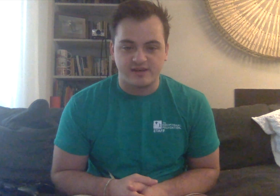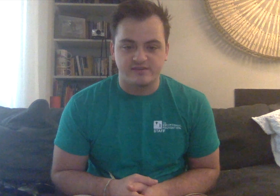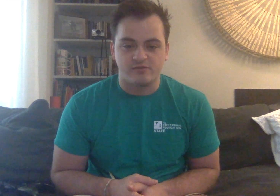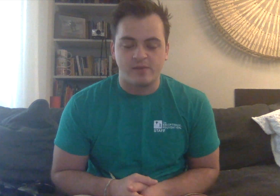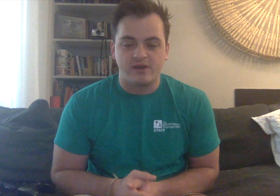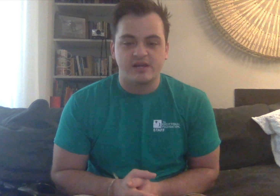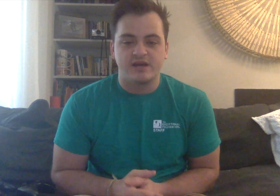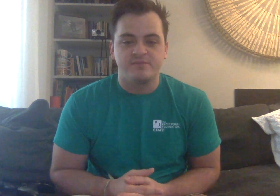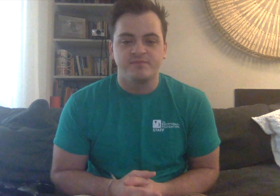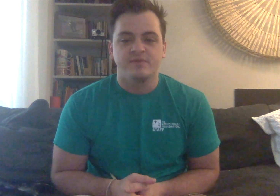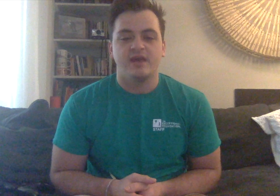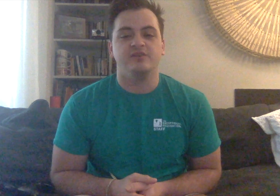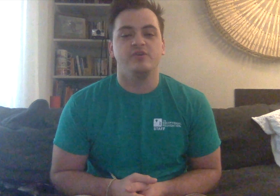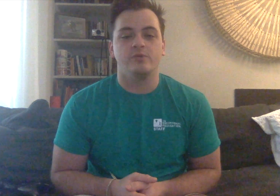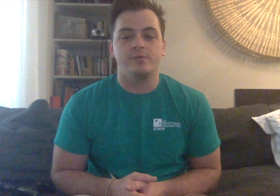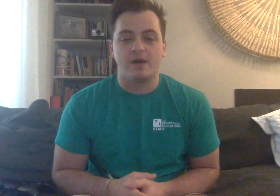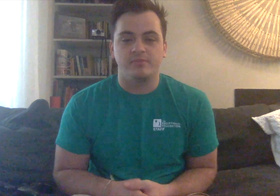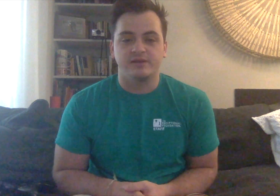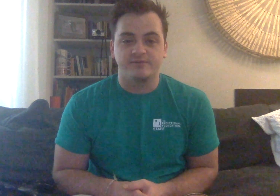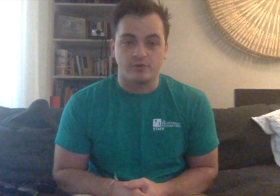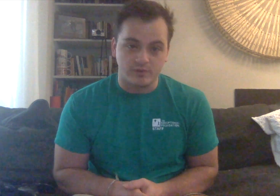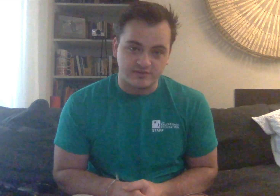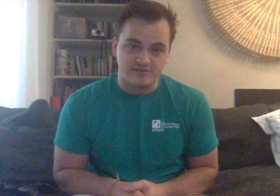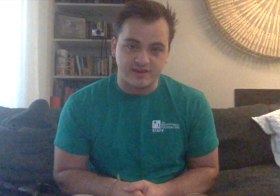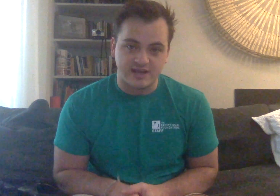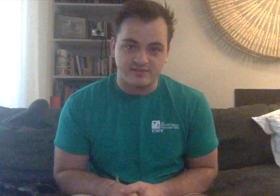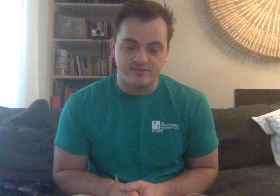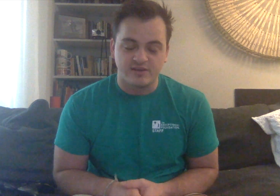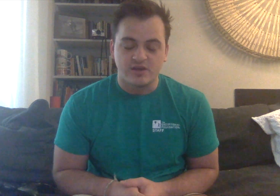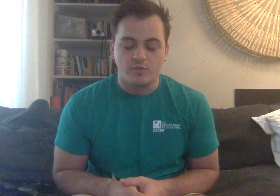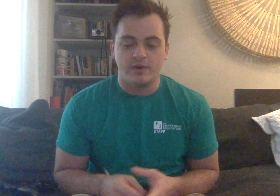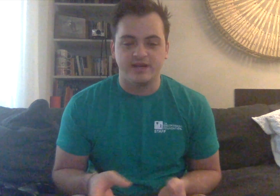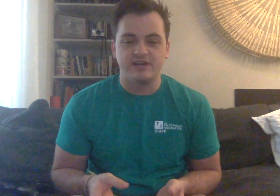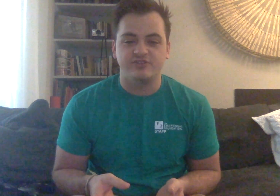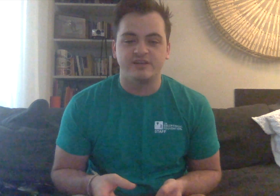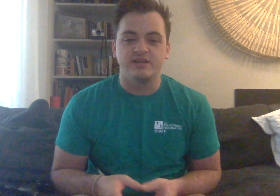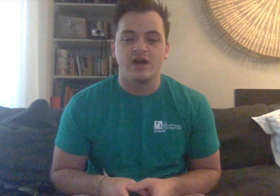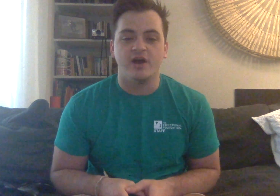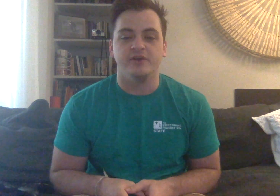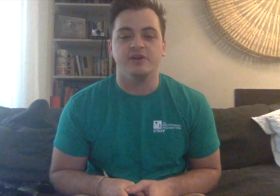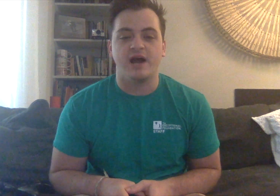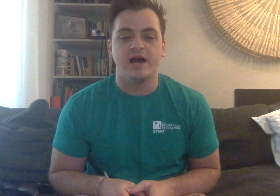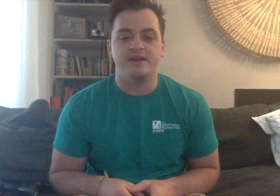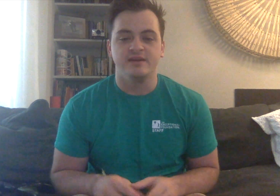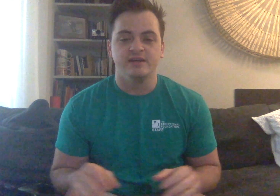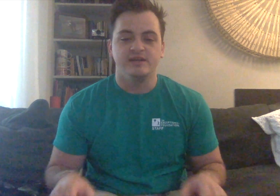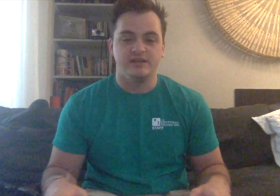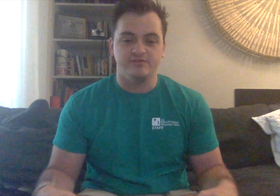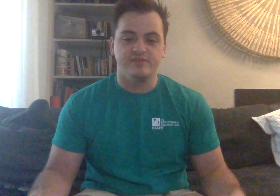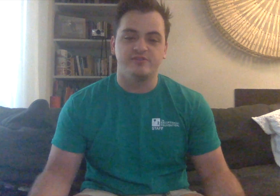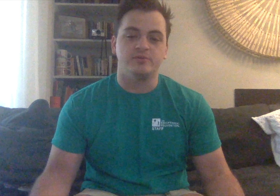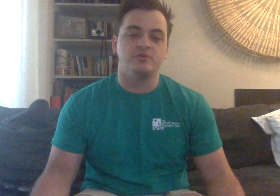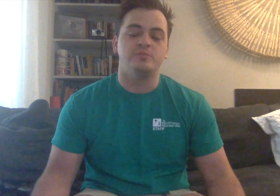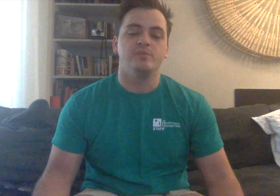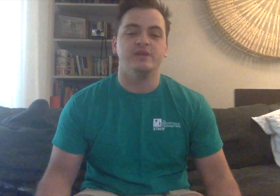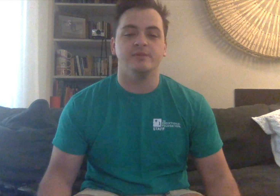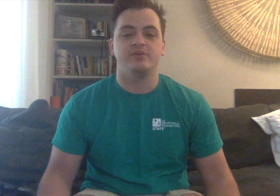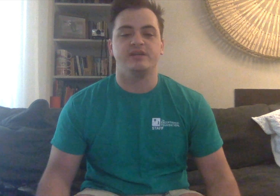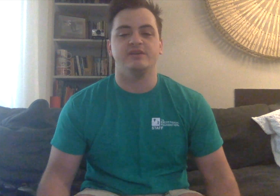of America and to the republic for which it stands, one nation, under God, indivisible, with liberty and